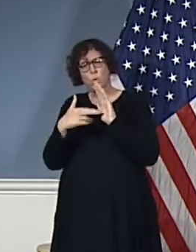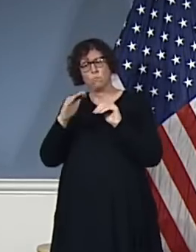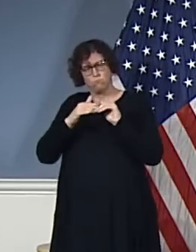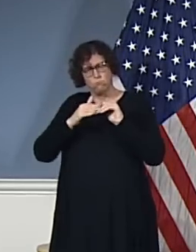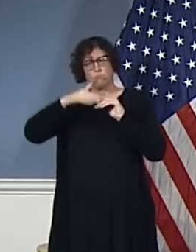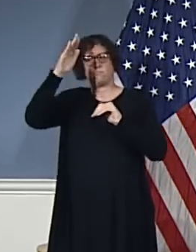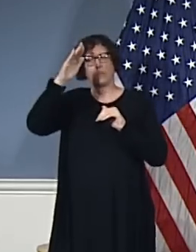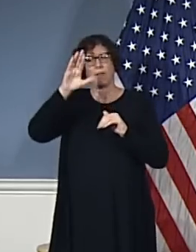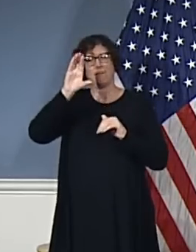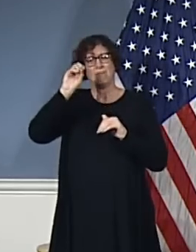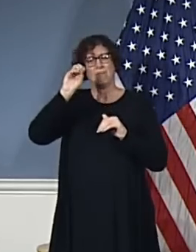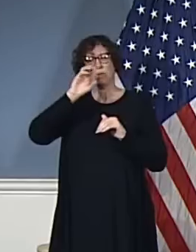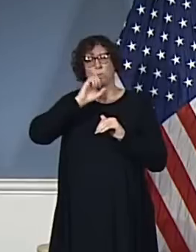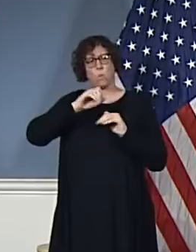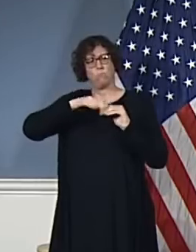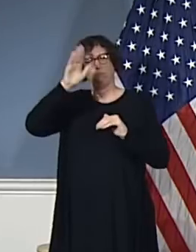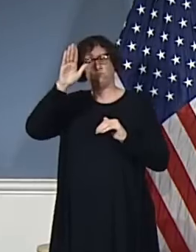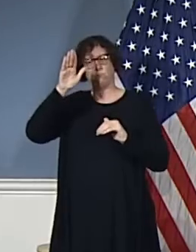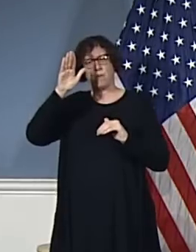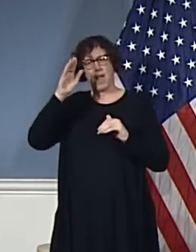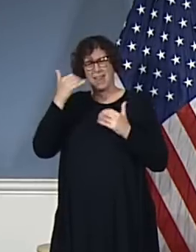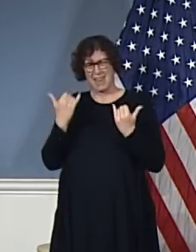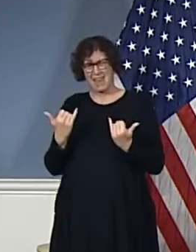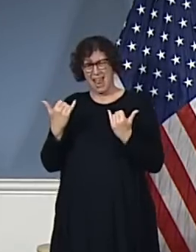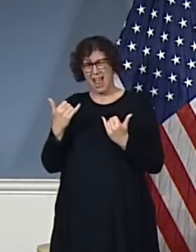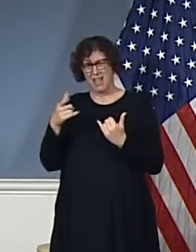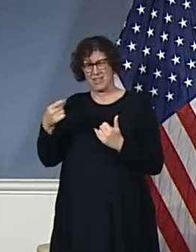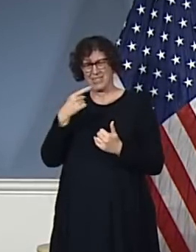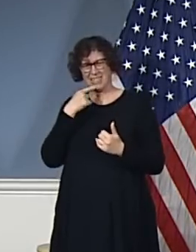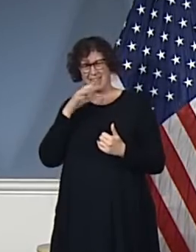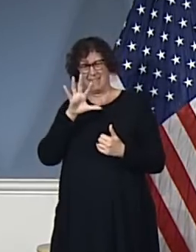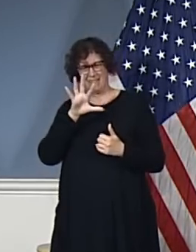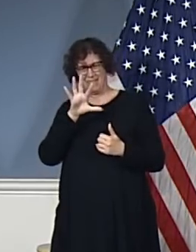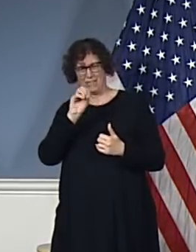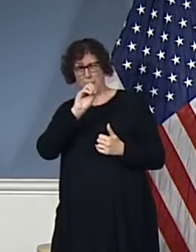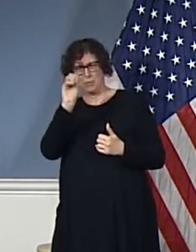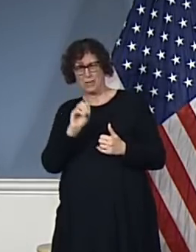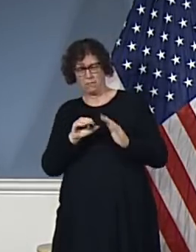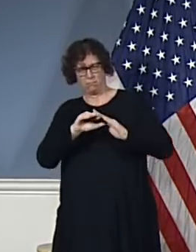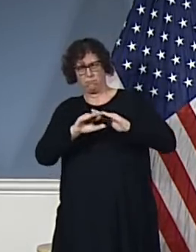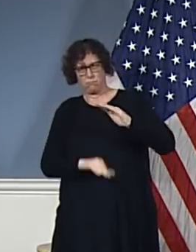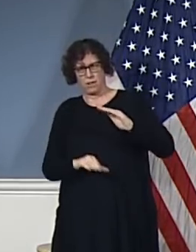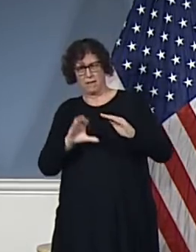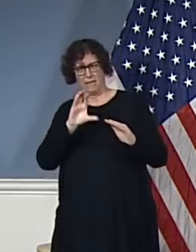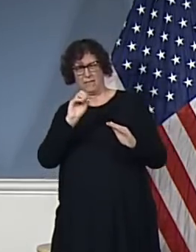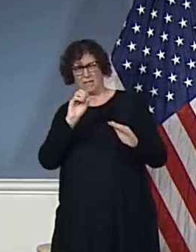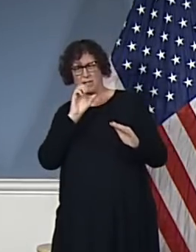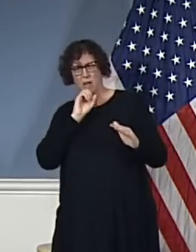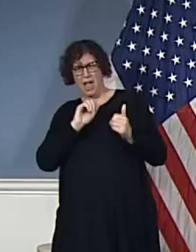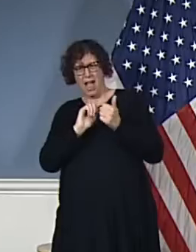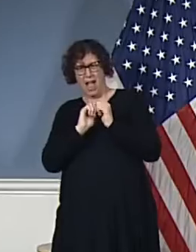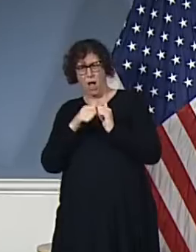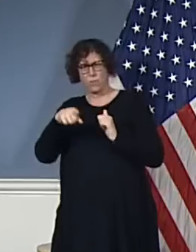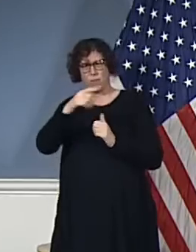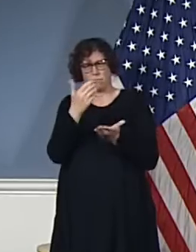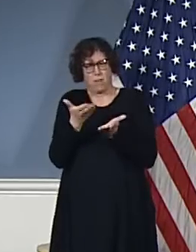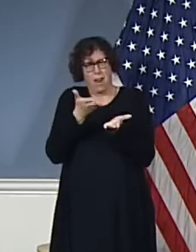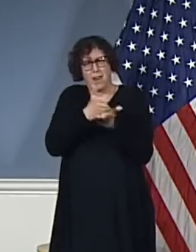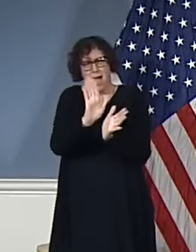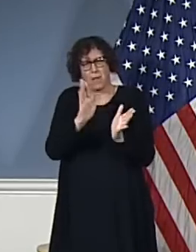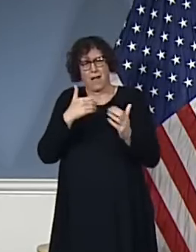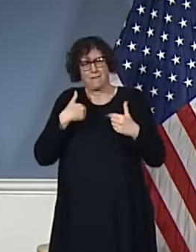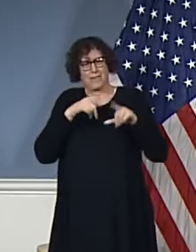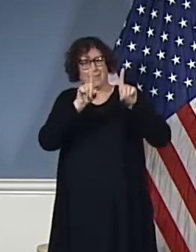it's largely people who are either hospitalized or might require hospitalizations, if I got that correct.